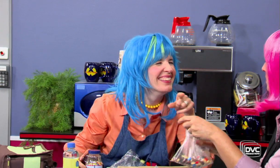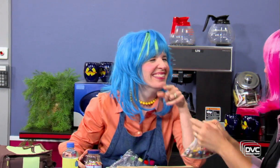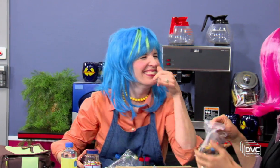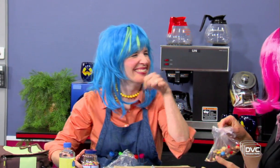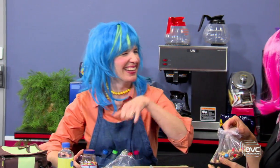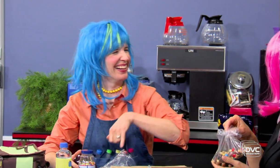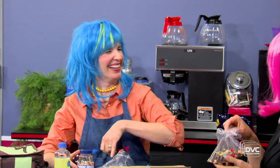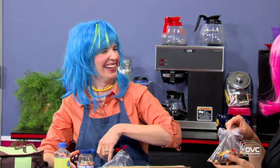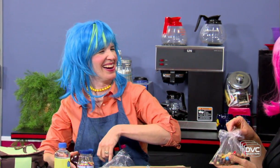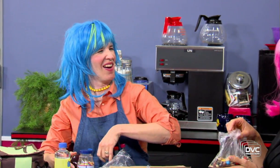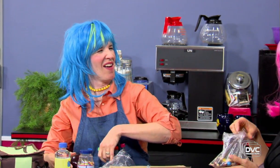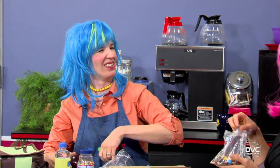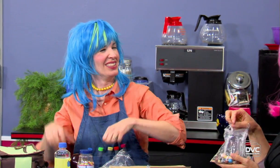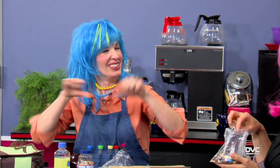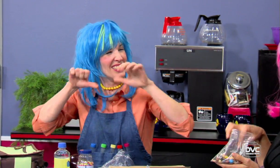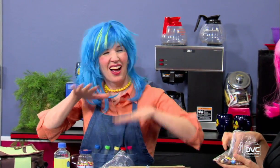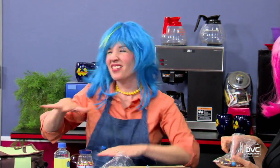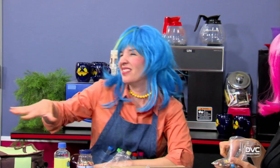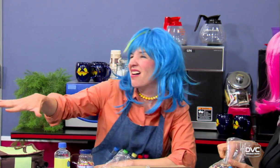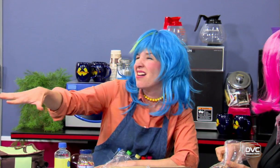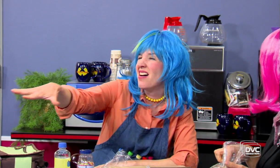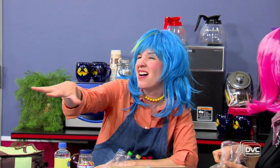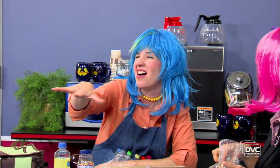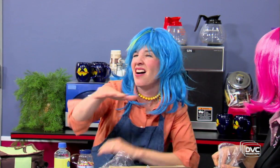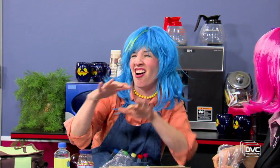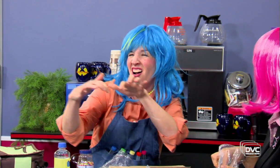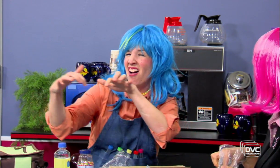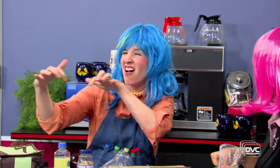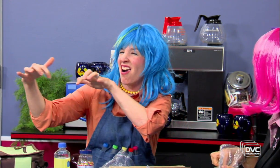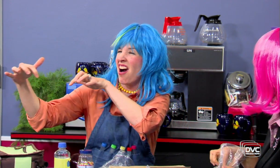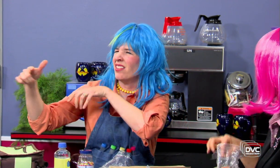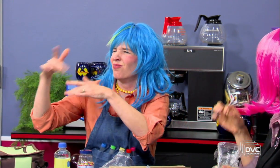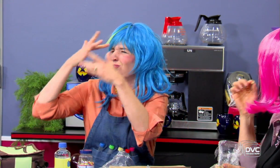Aw, you're silly. You're